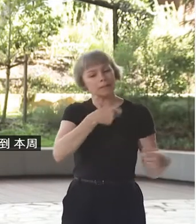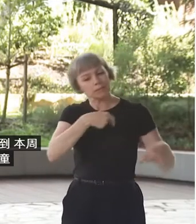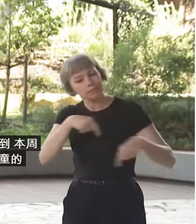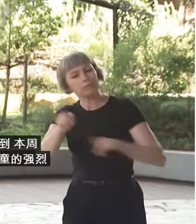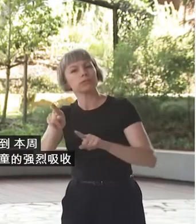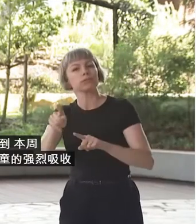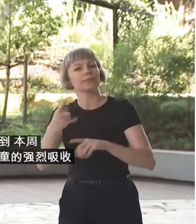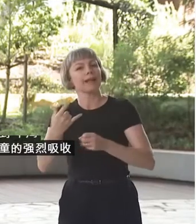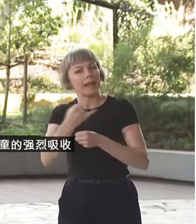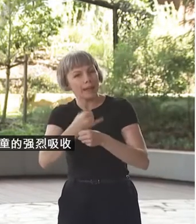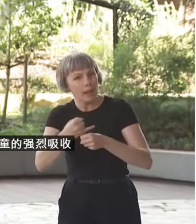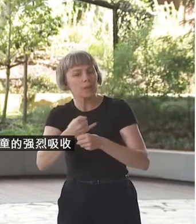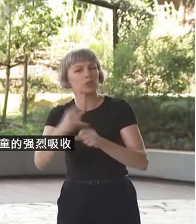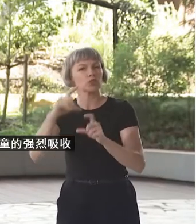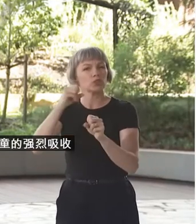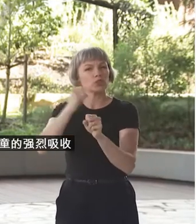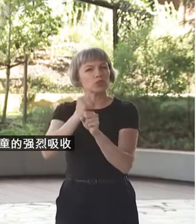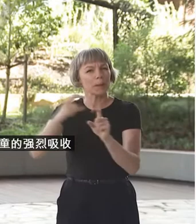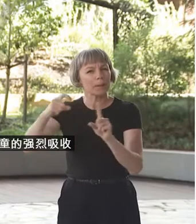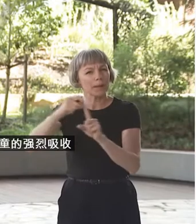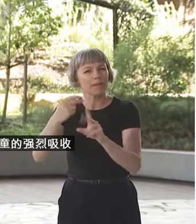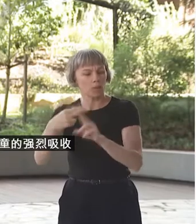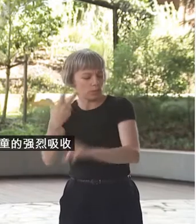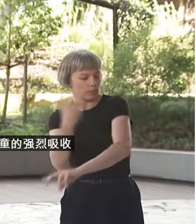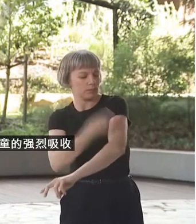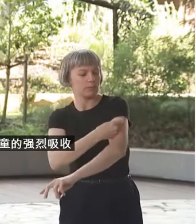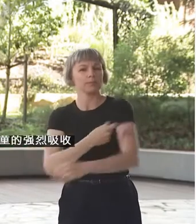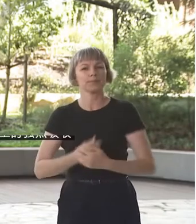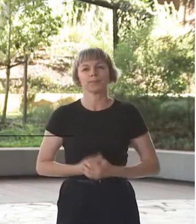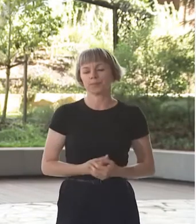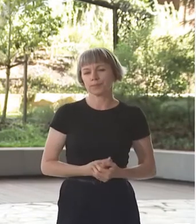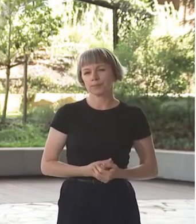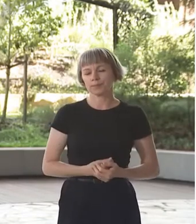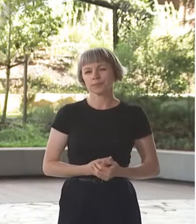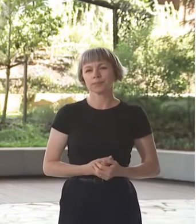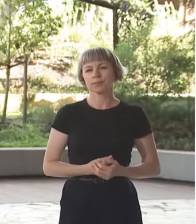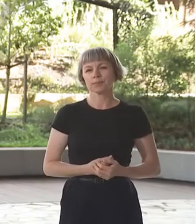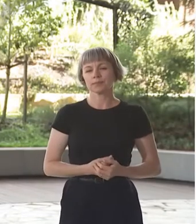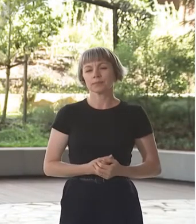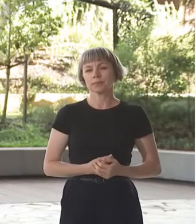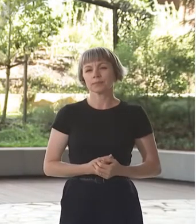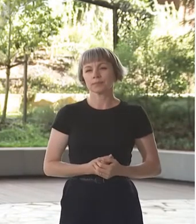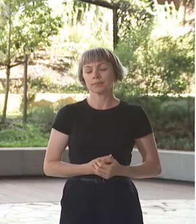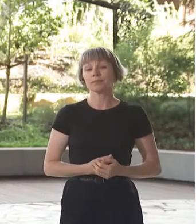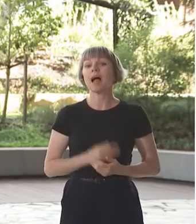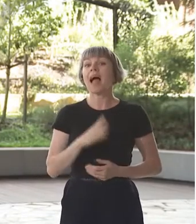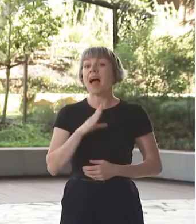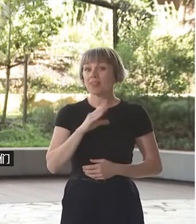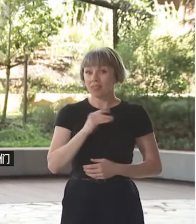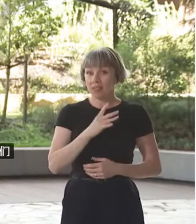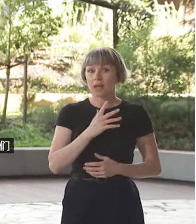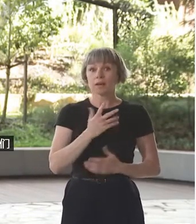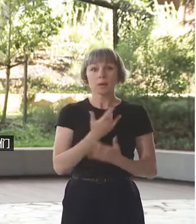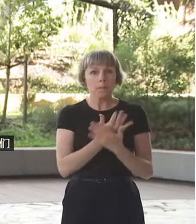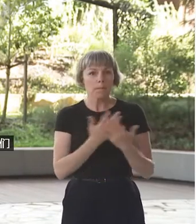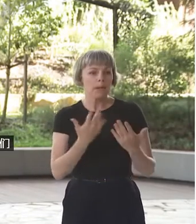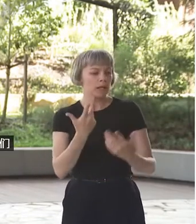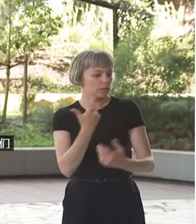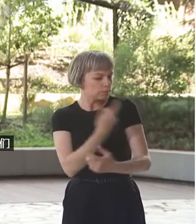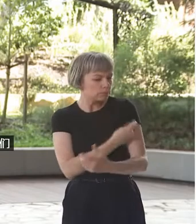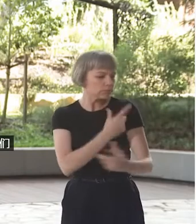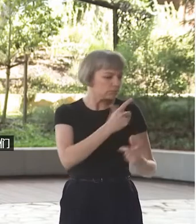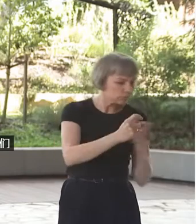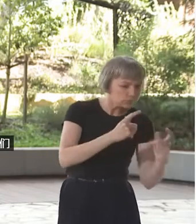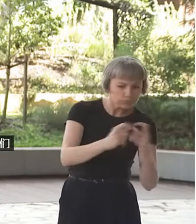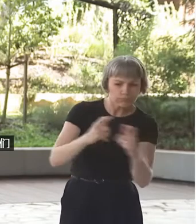11-year-olds a strong uptake that's occurred this week. What we did last time was then toward the end of that, we certainly